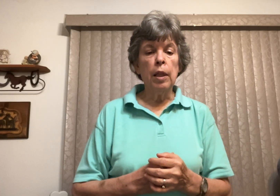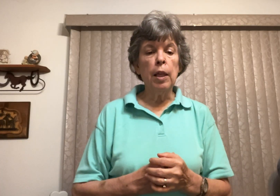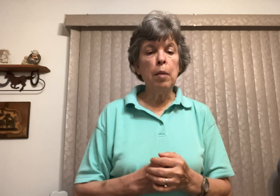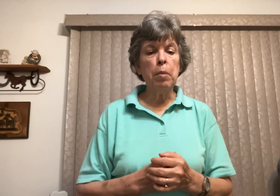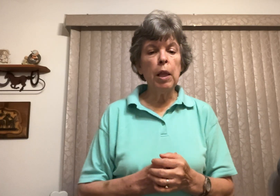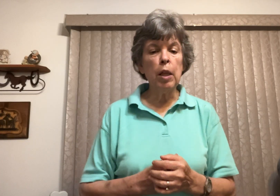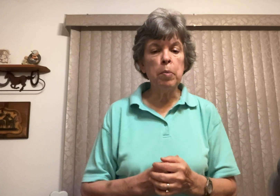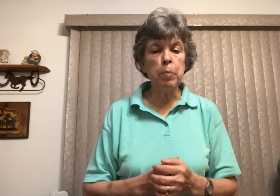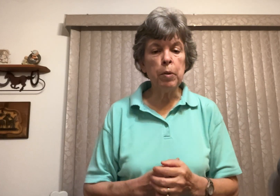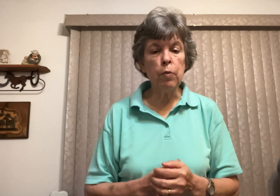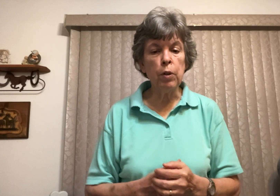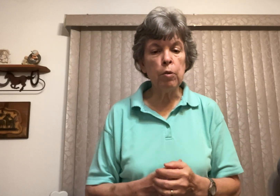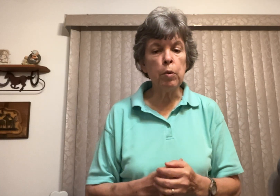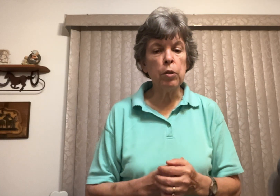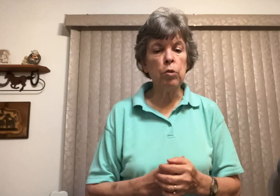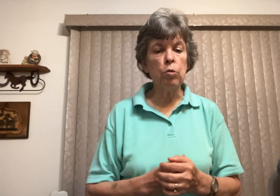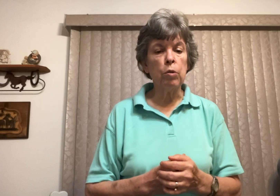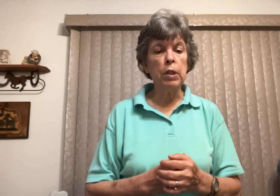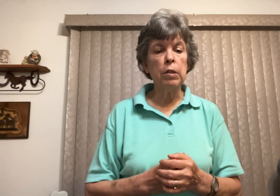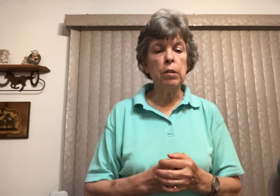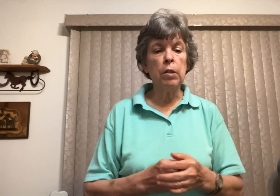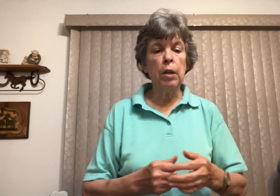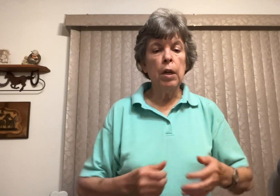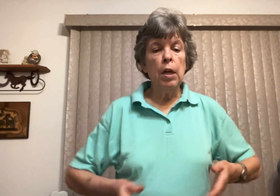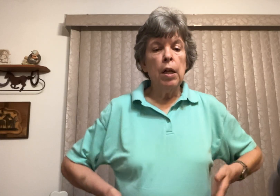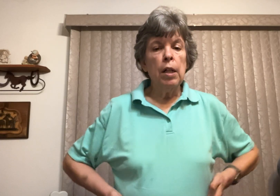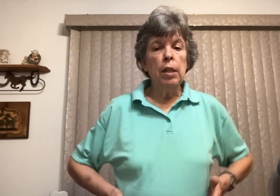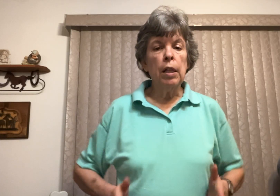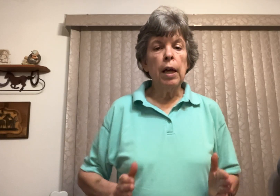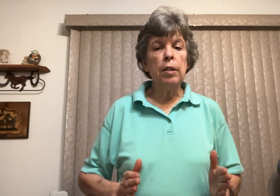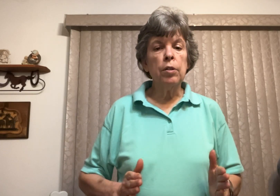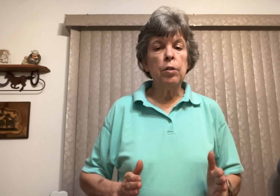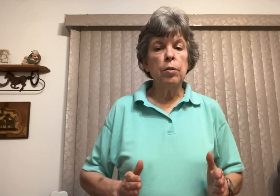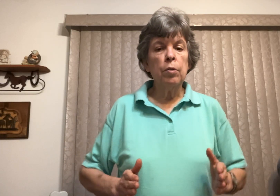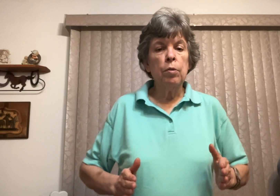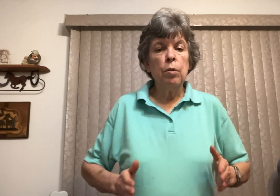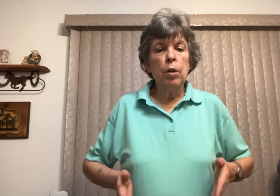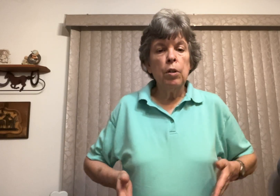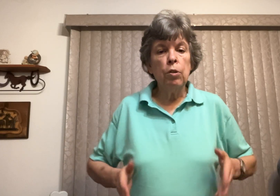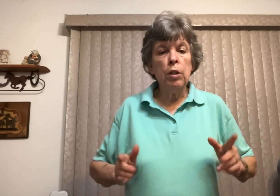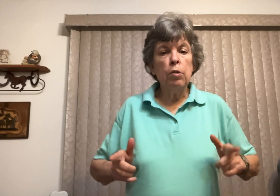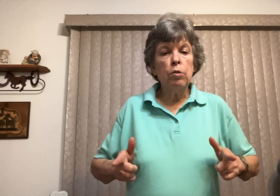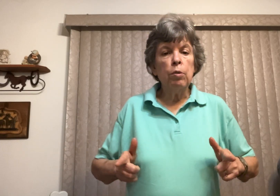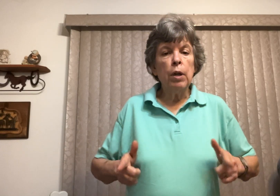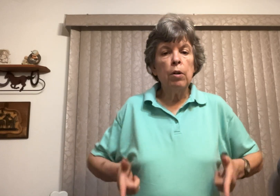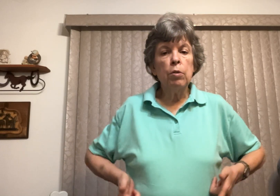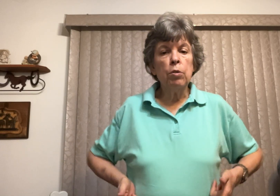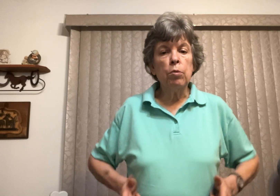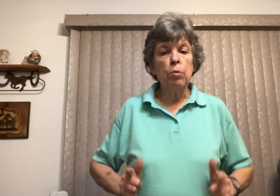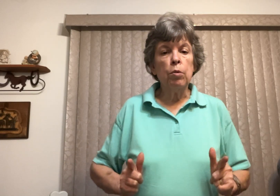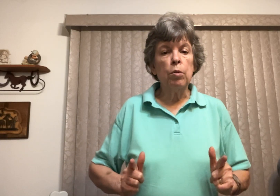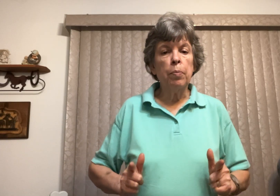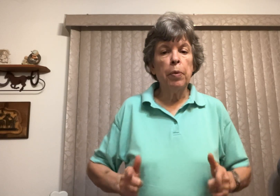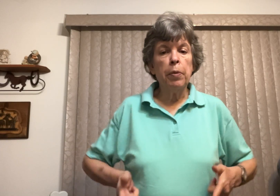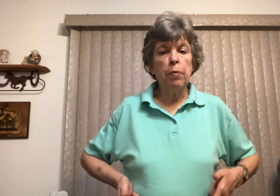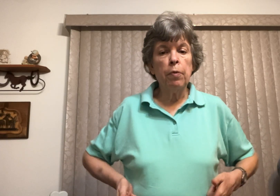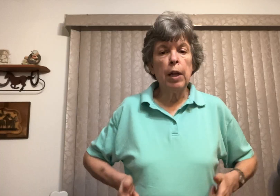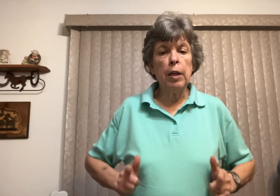Let my lips be filled with stories. Let, you can either do L's or flat